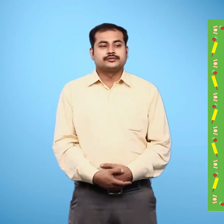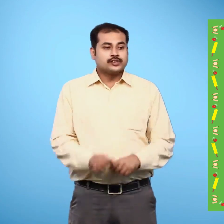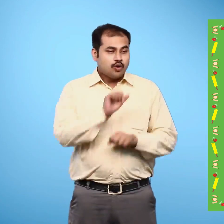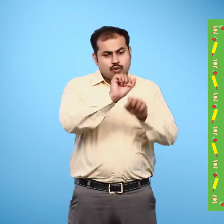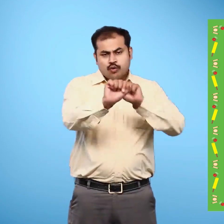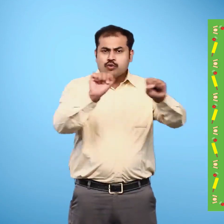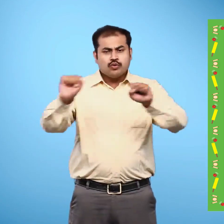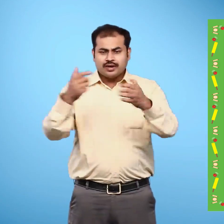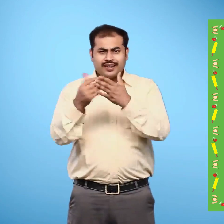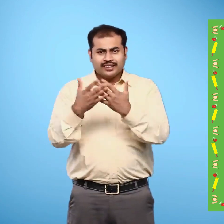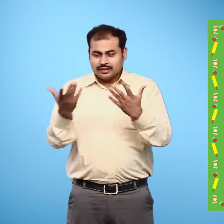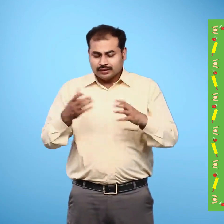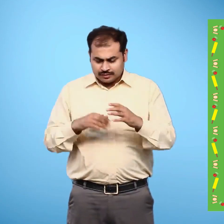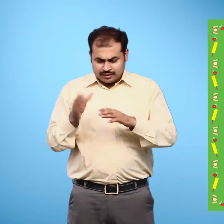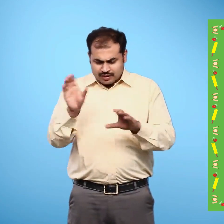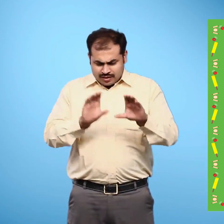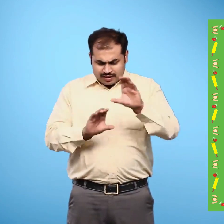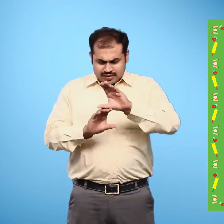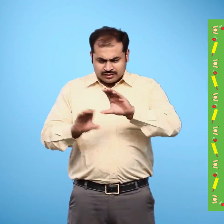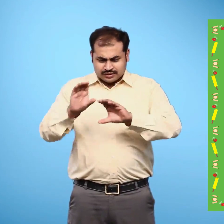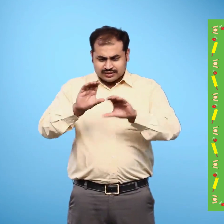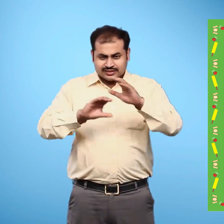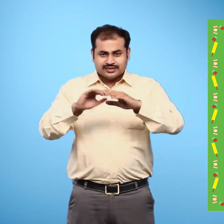Make your towers using different things.